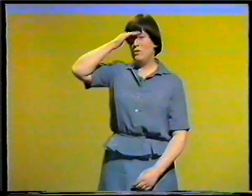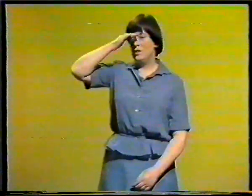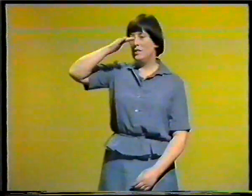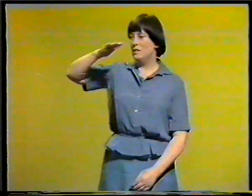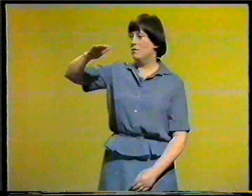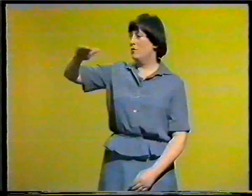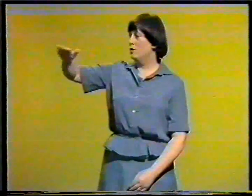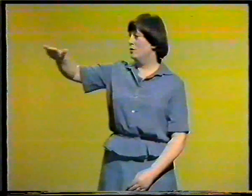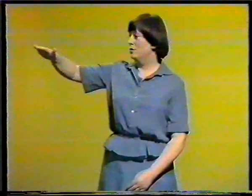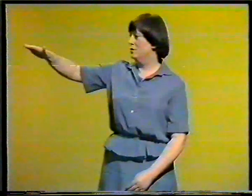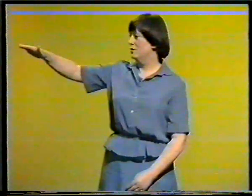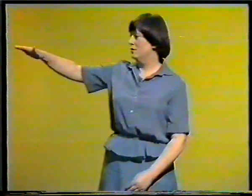a distant view.